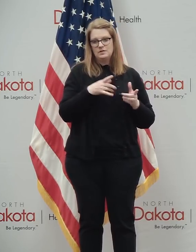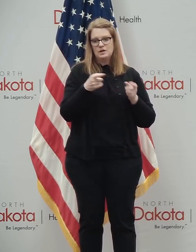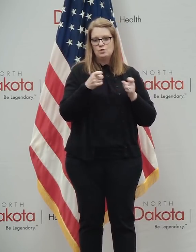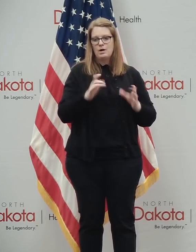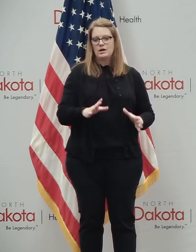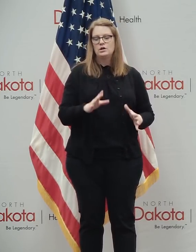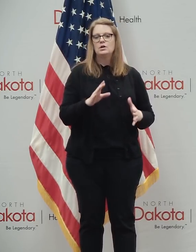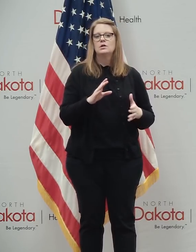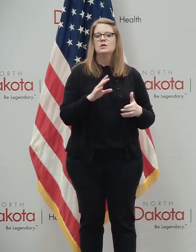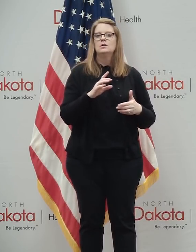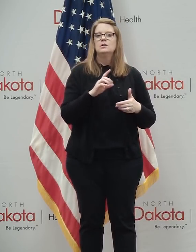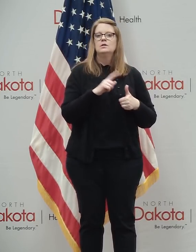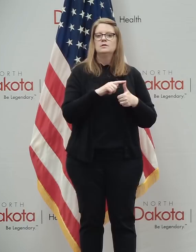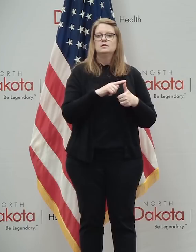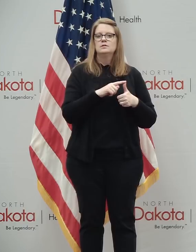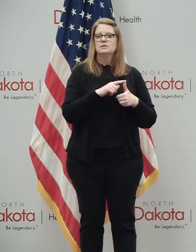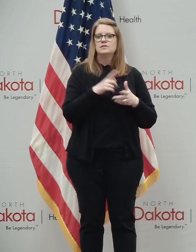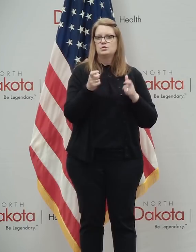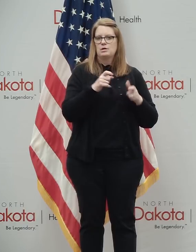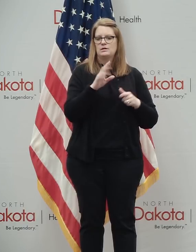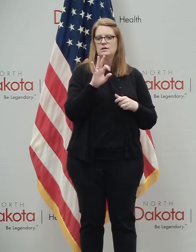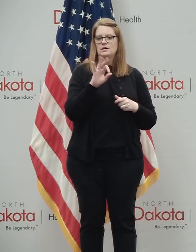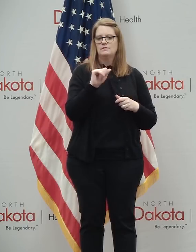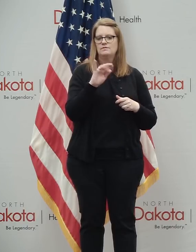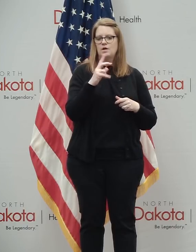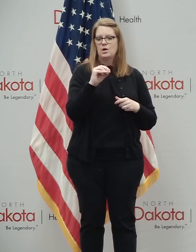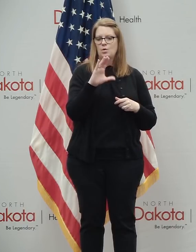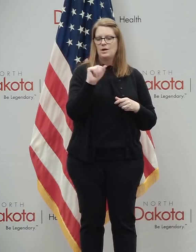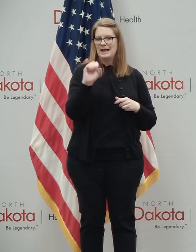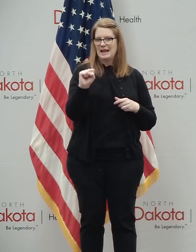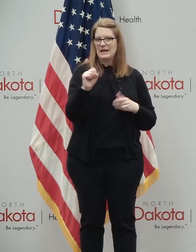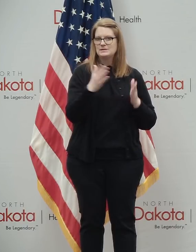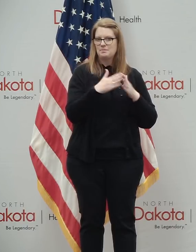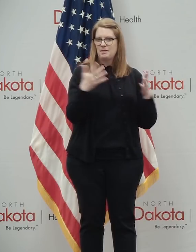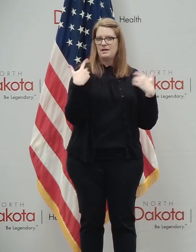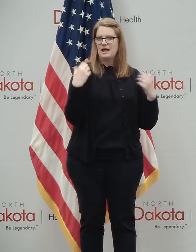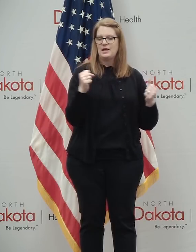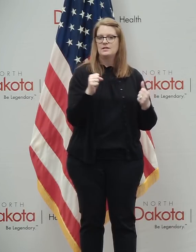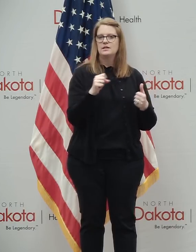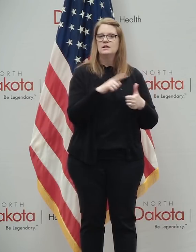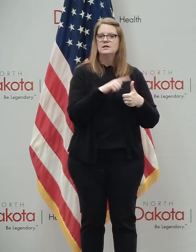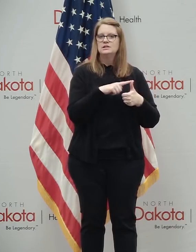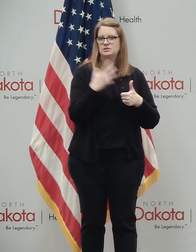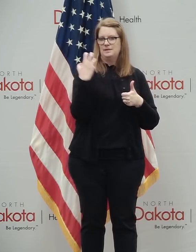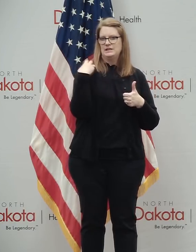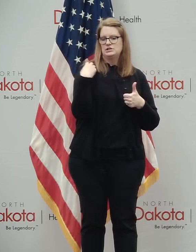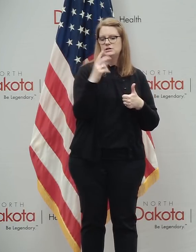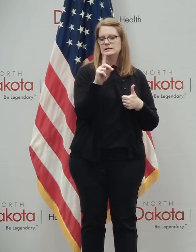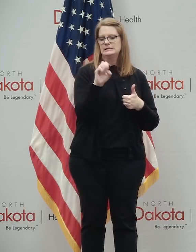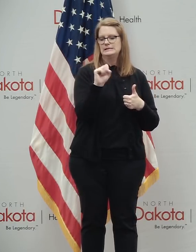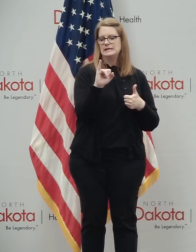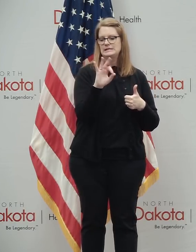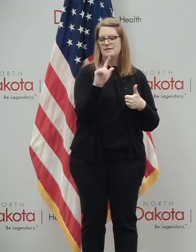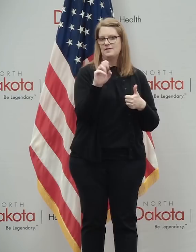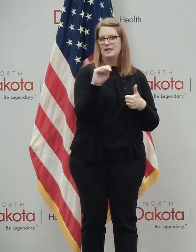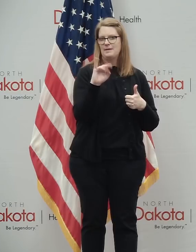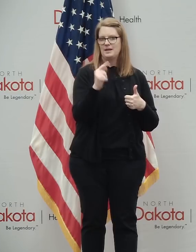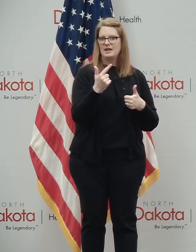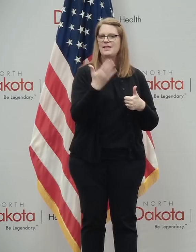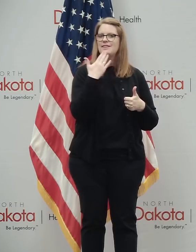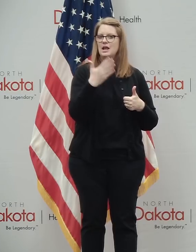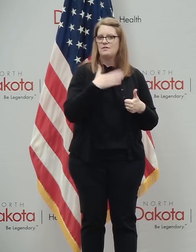going to be, of the task force, will be the director of Fargo Cass, director of public health. She'll chair that. Desi Fleming, thank you for stepping